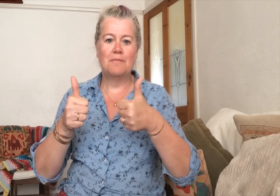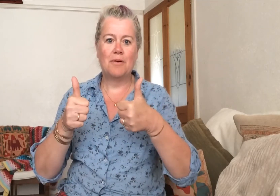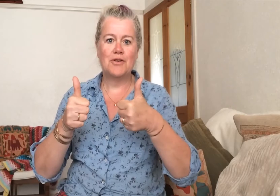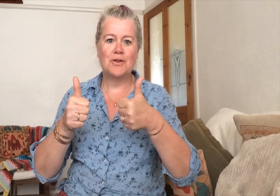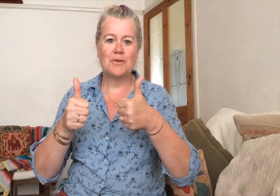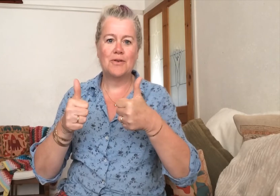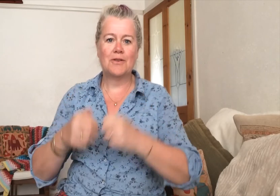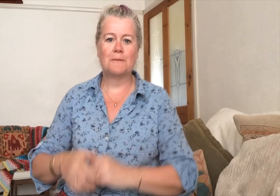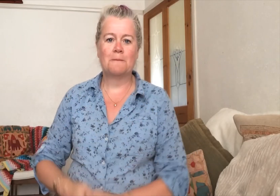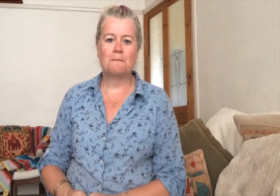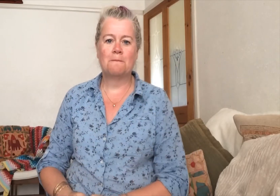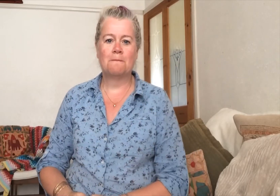Bonne chance.